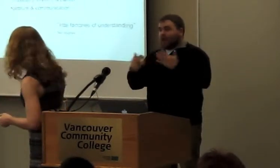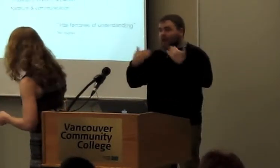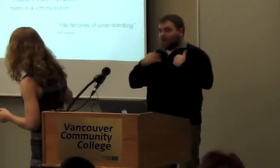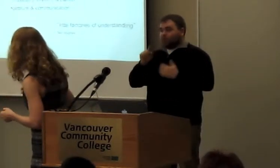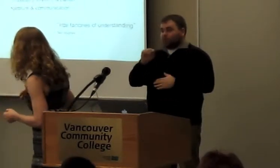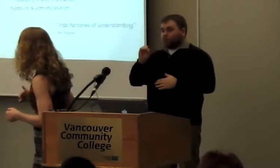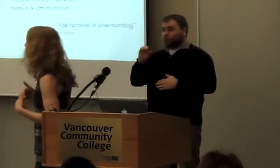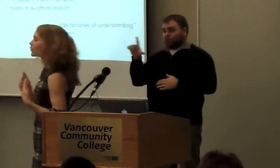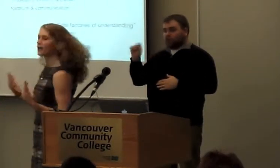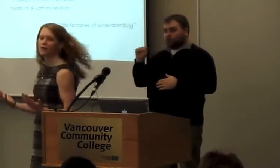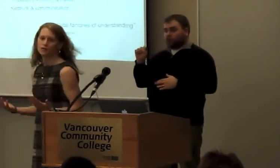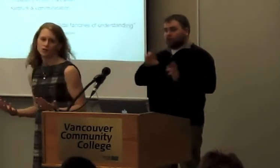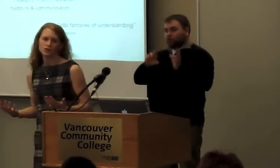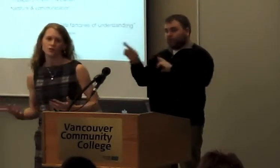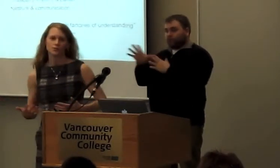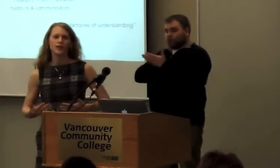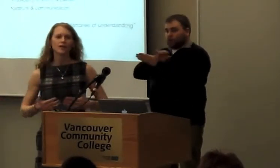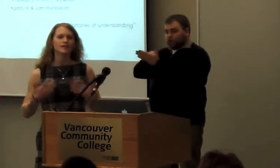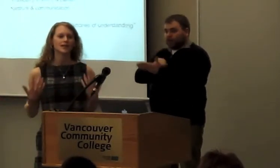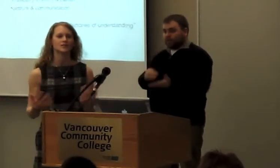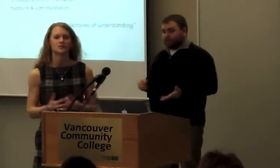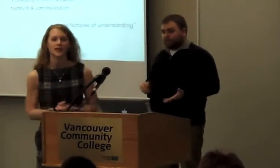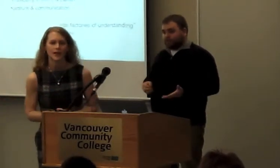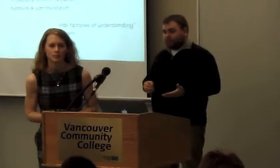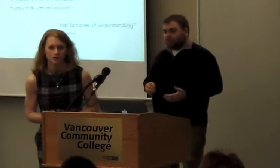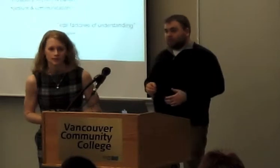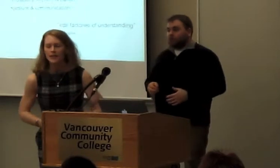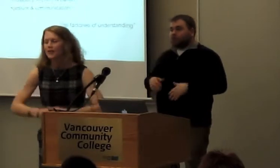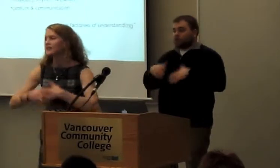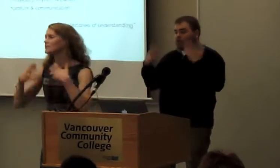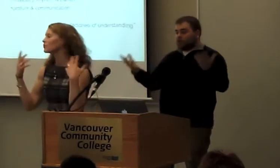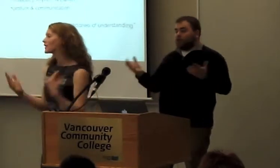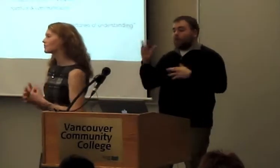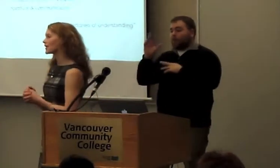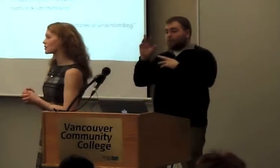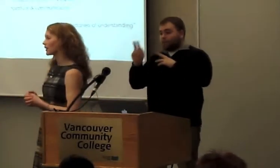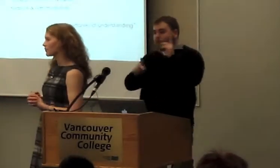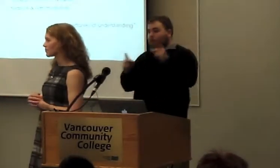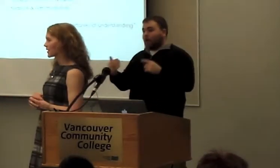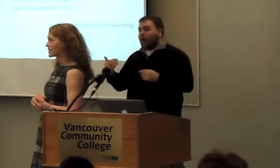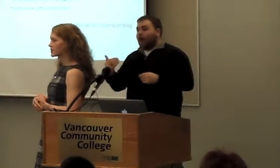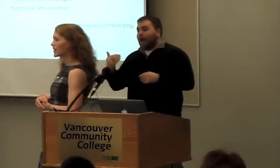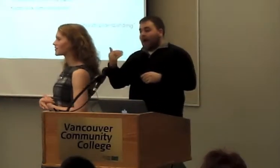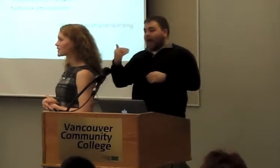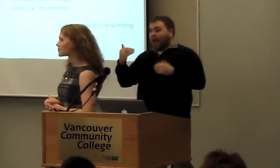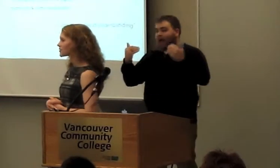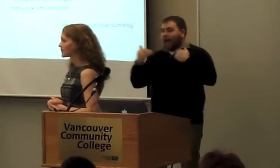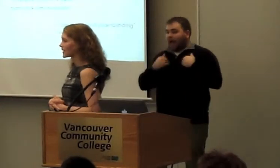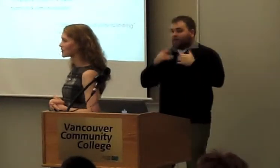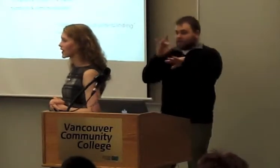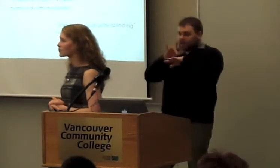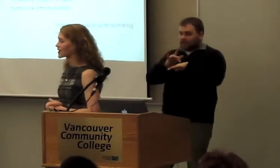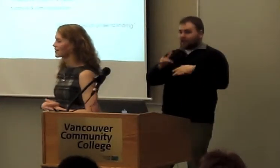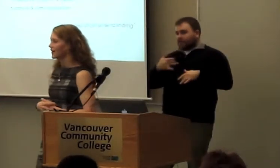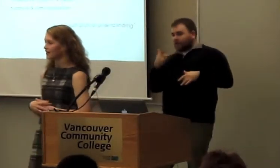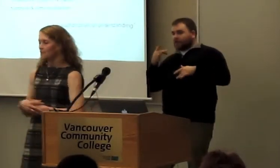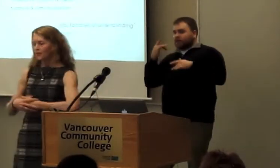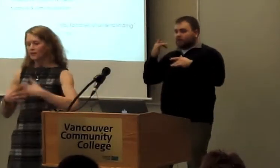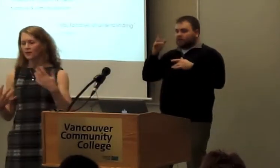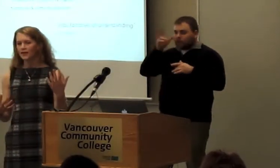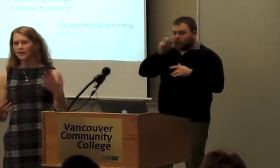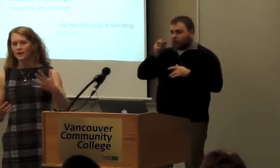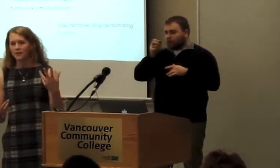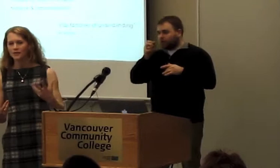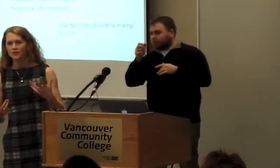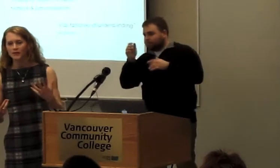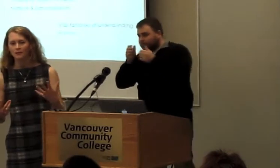learning. So very briefly, what are those tools? We are a sensory animal. It is really fun to play with babies, better than most video games, I think.